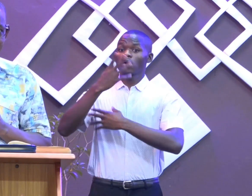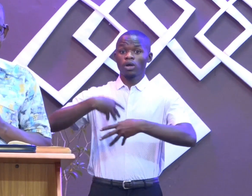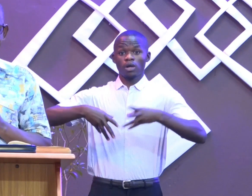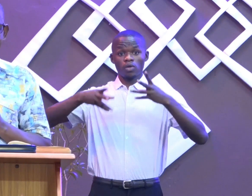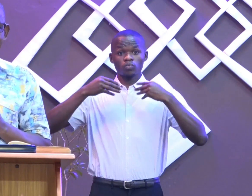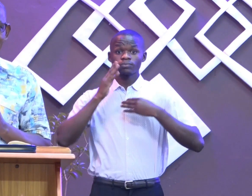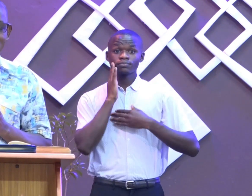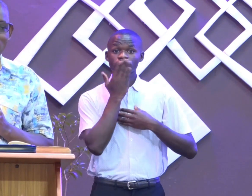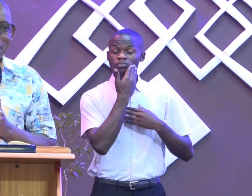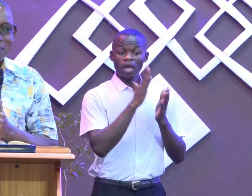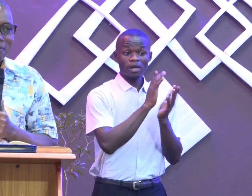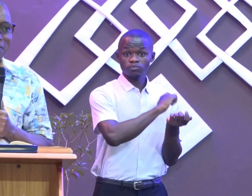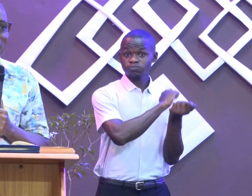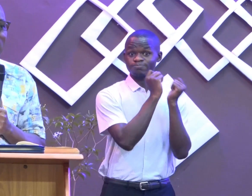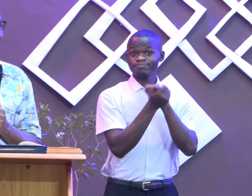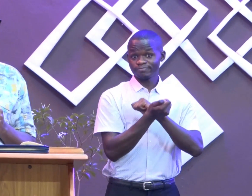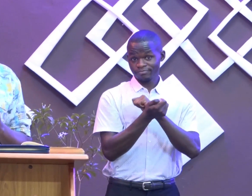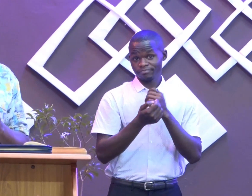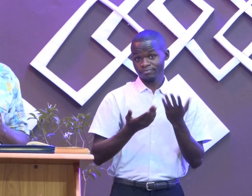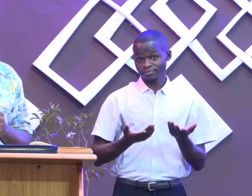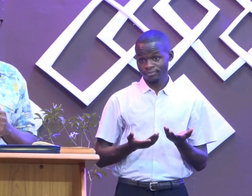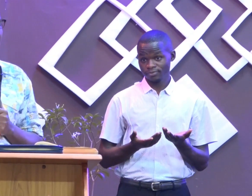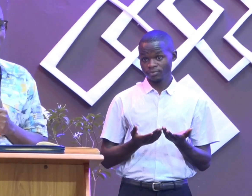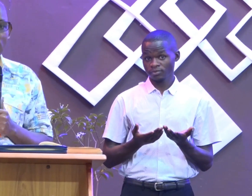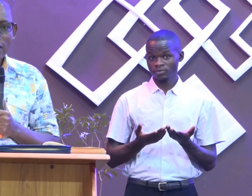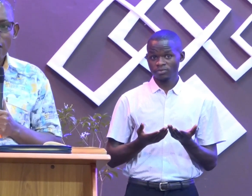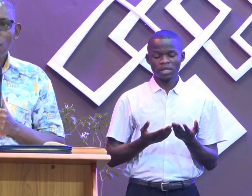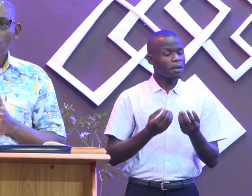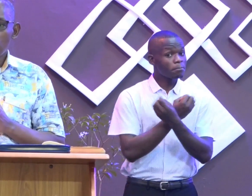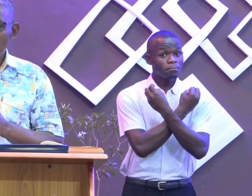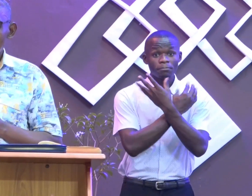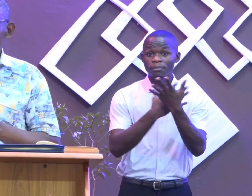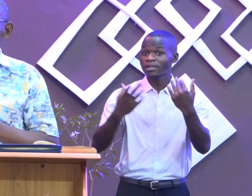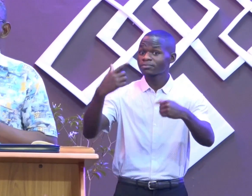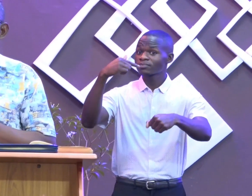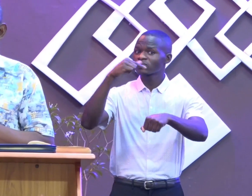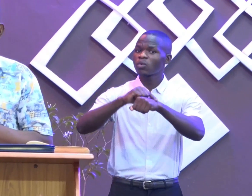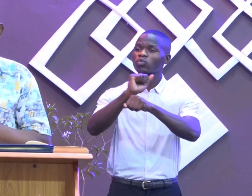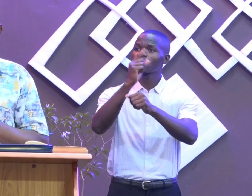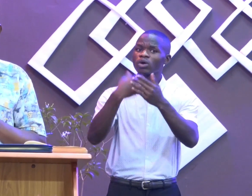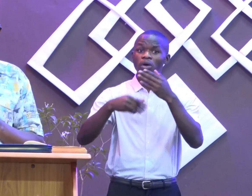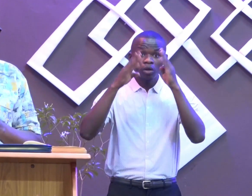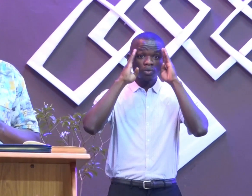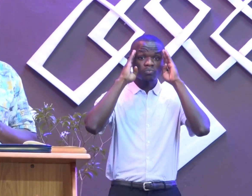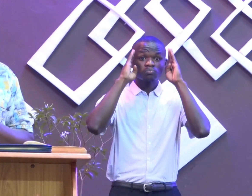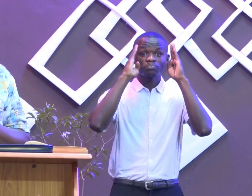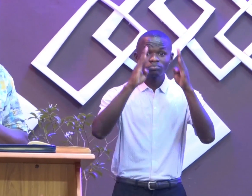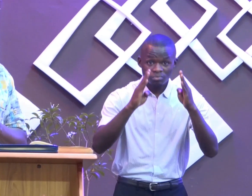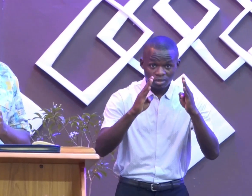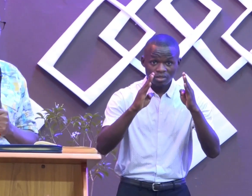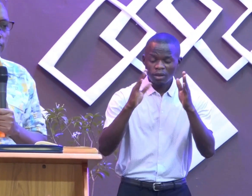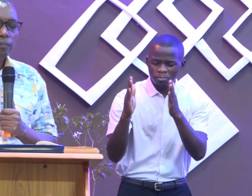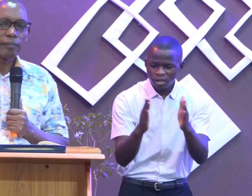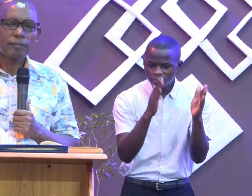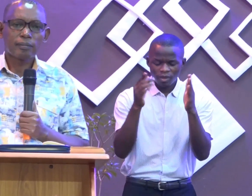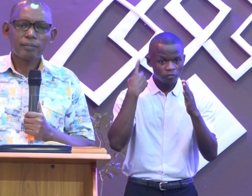tukyuseemu. Unless God gives us the grace to change. Tuteeka nnyo essira ku kuplaningira obulamu bwaffe obw'omubiri. We focus so